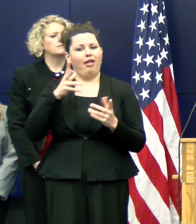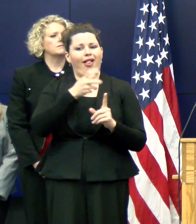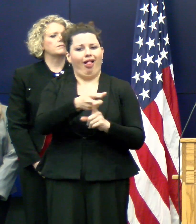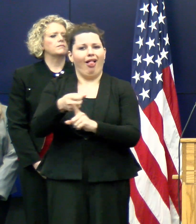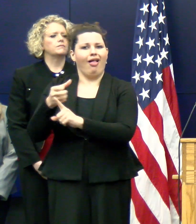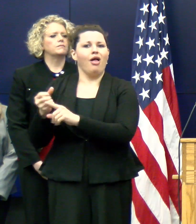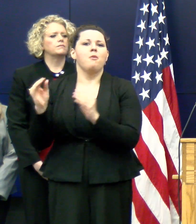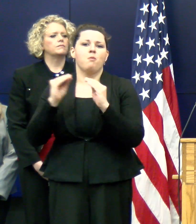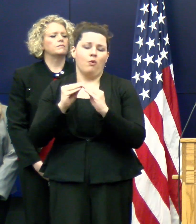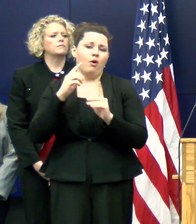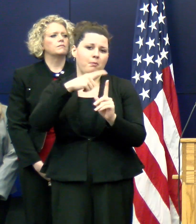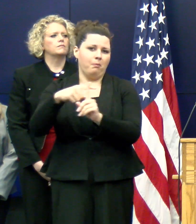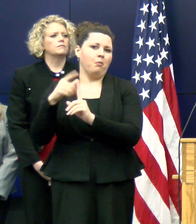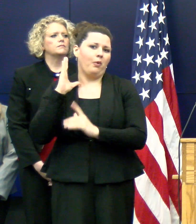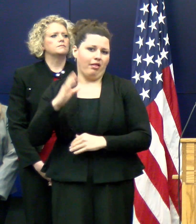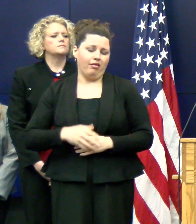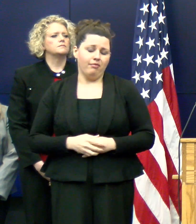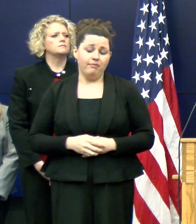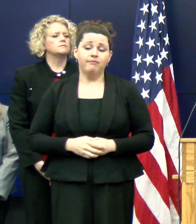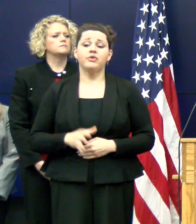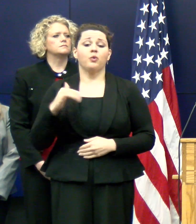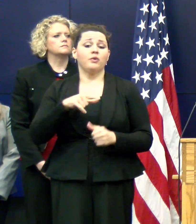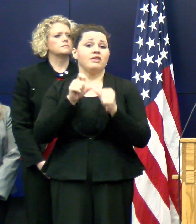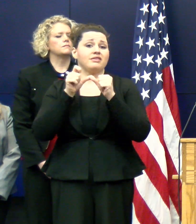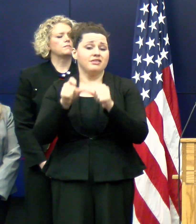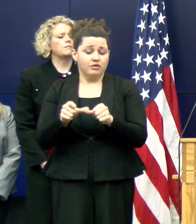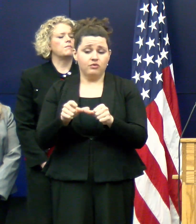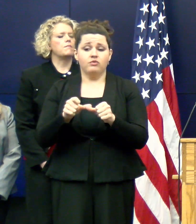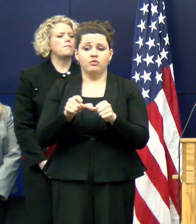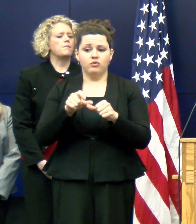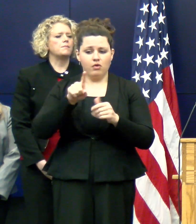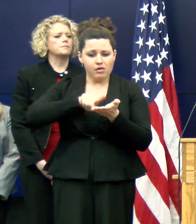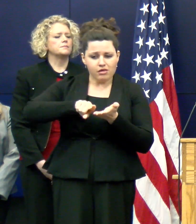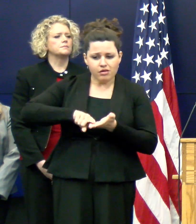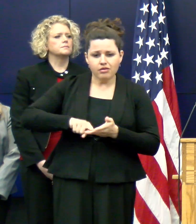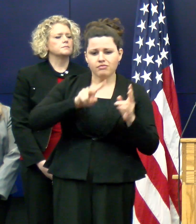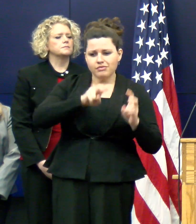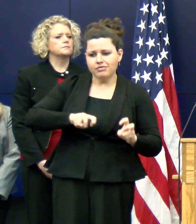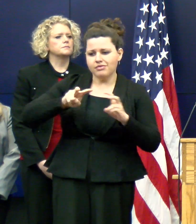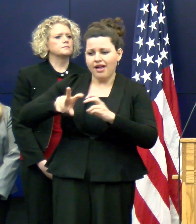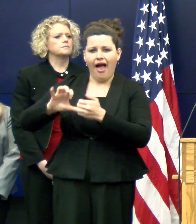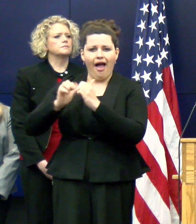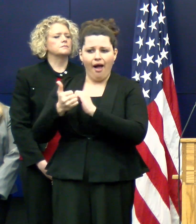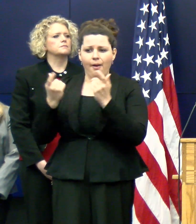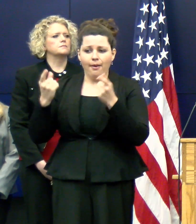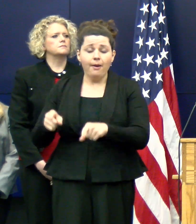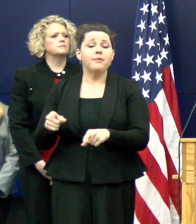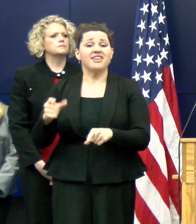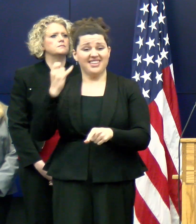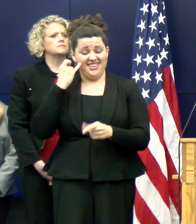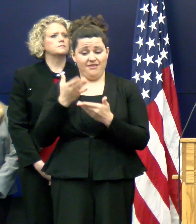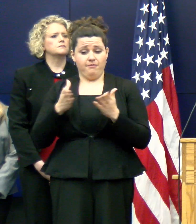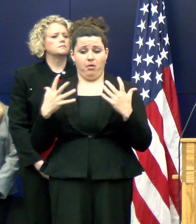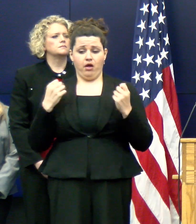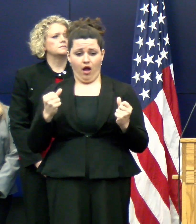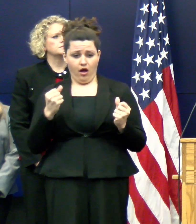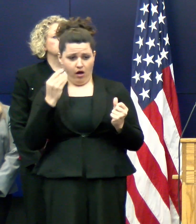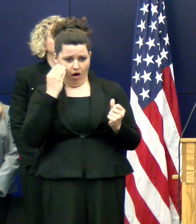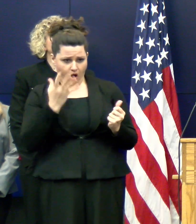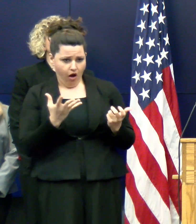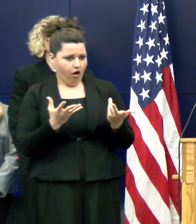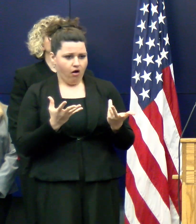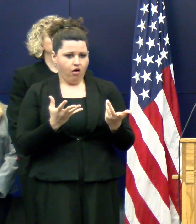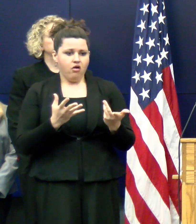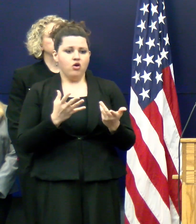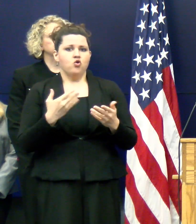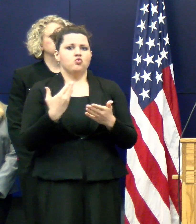cases. And as we continue to investigate these cases, if public health reveals that there's a new positive case that can't be linked